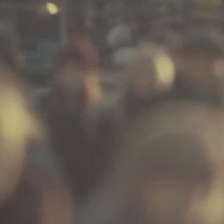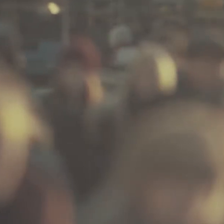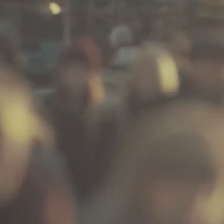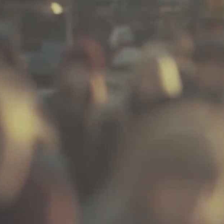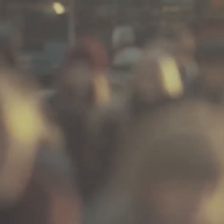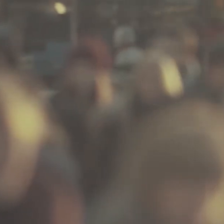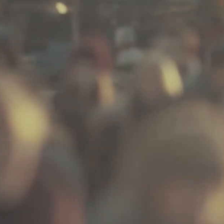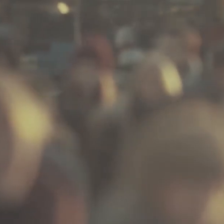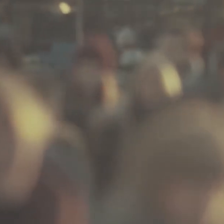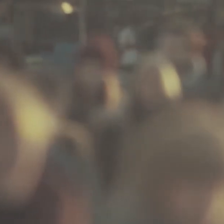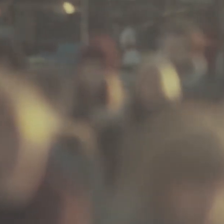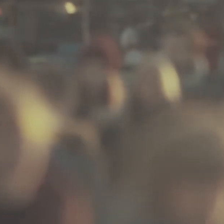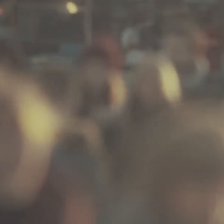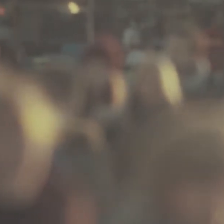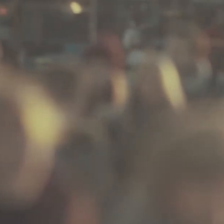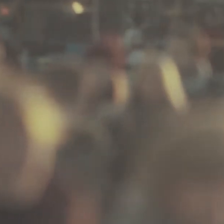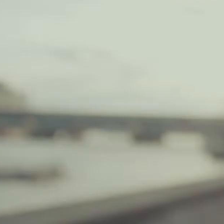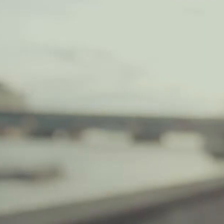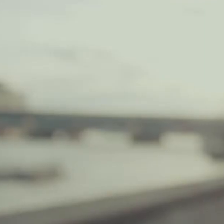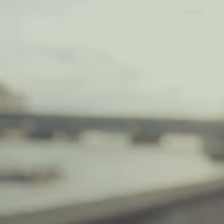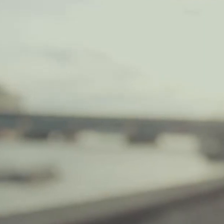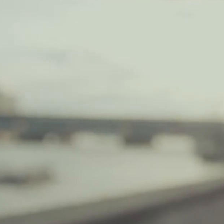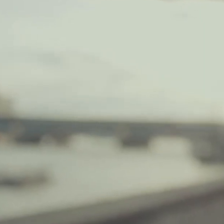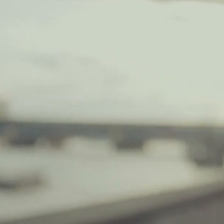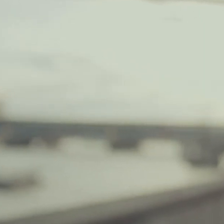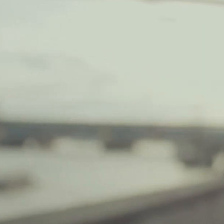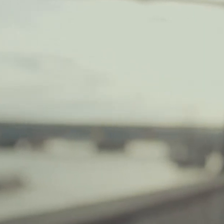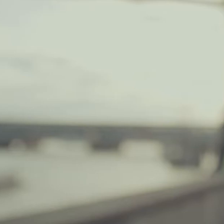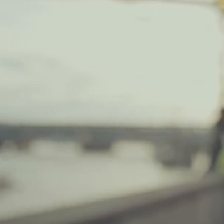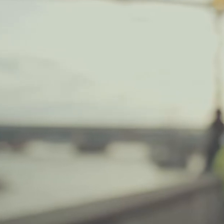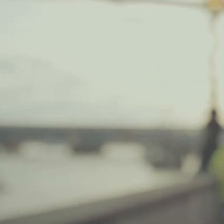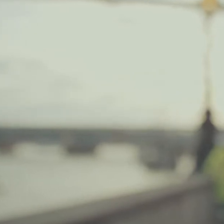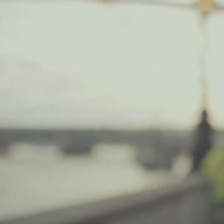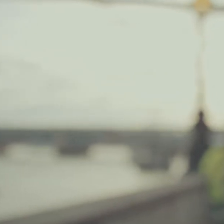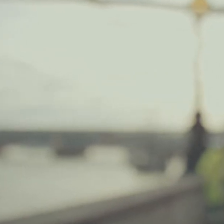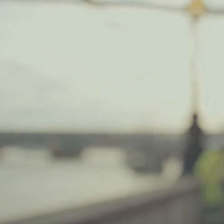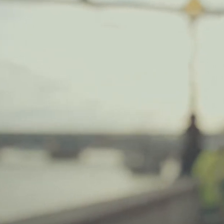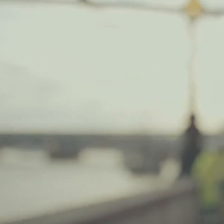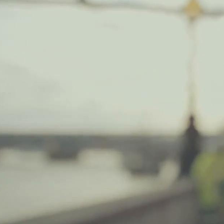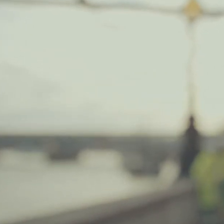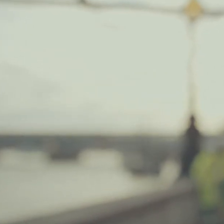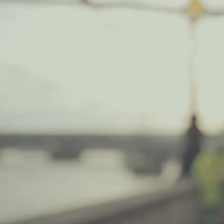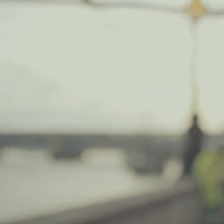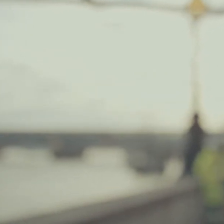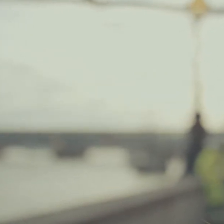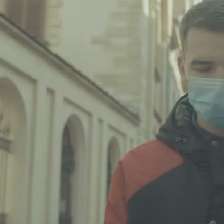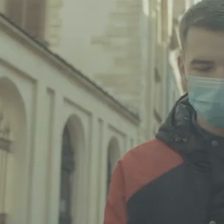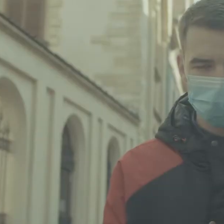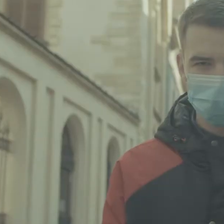A year of uncertainty, struggle, pain.